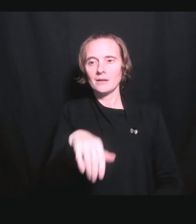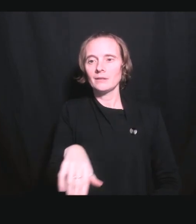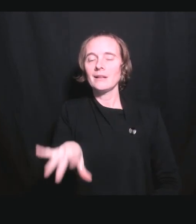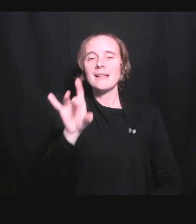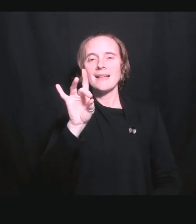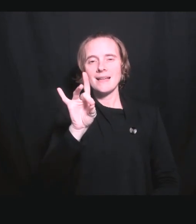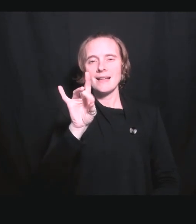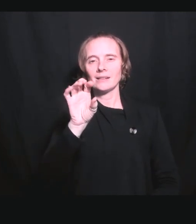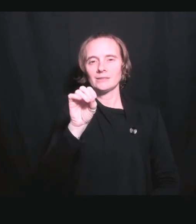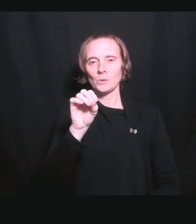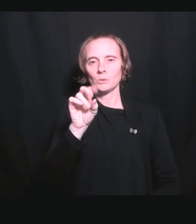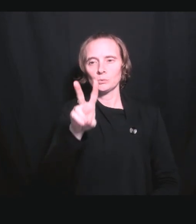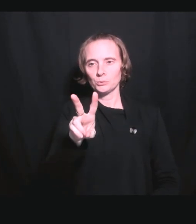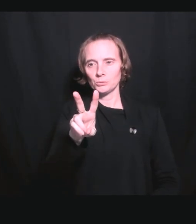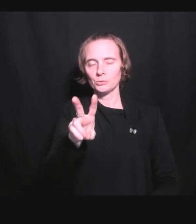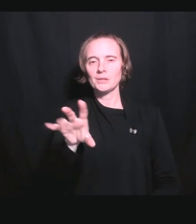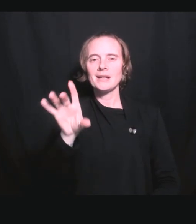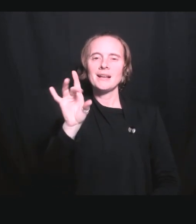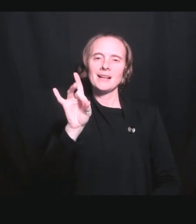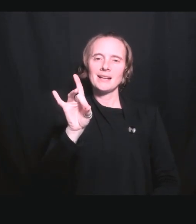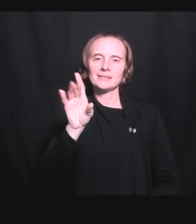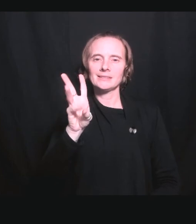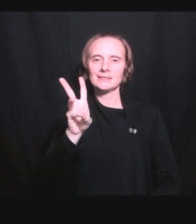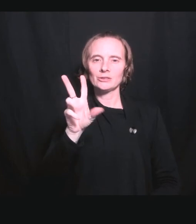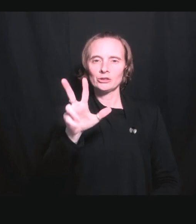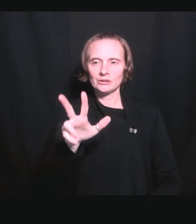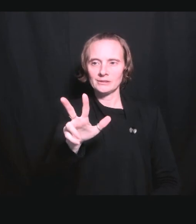802-863-7240 or TTY